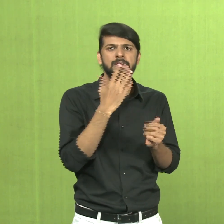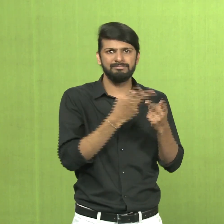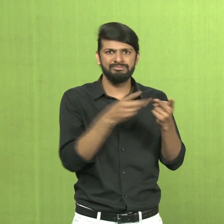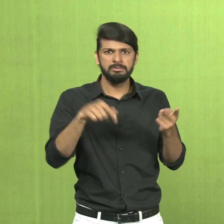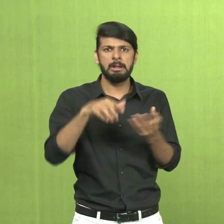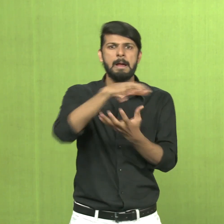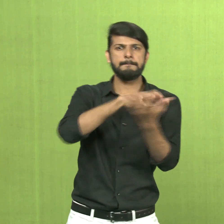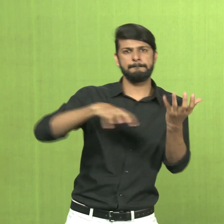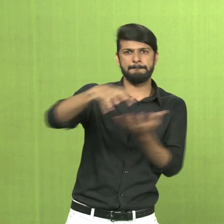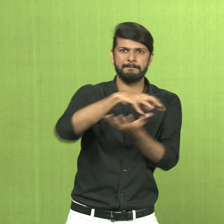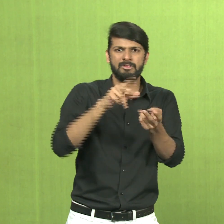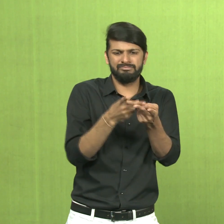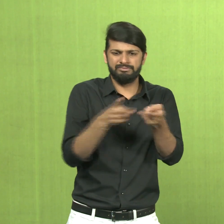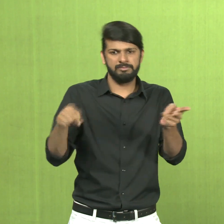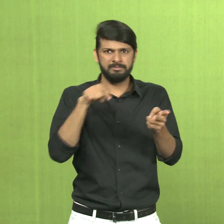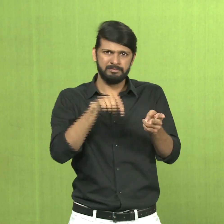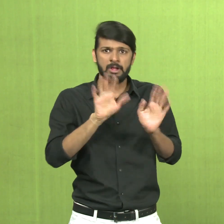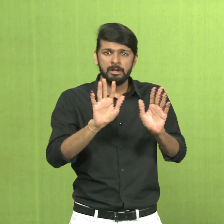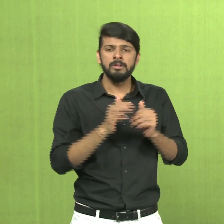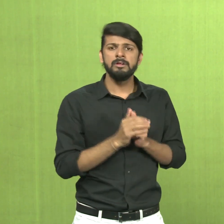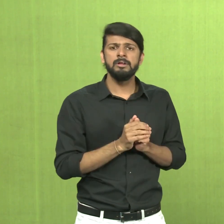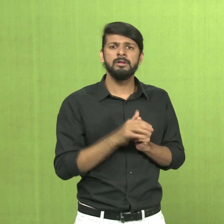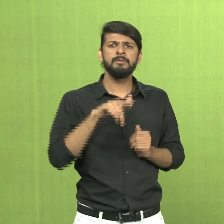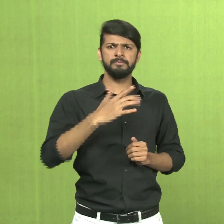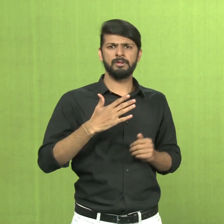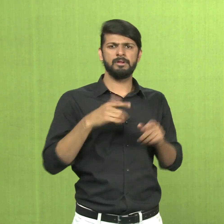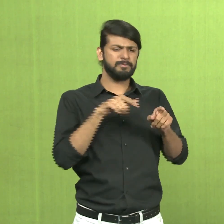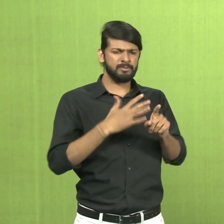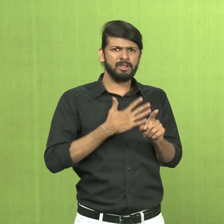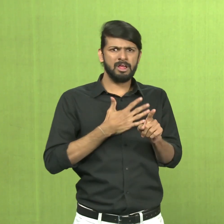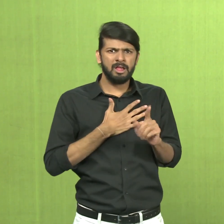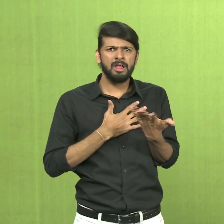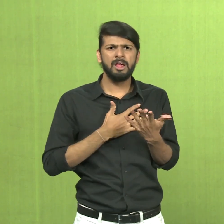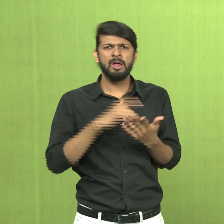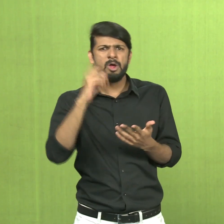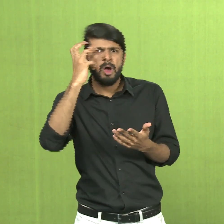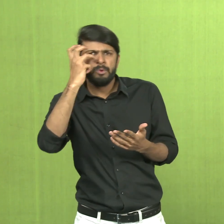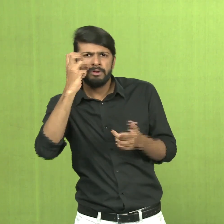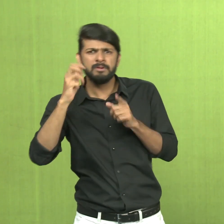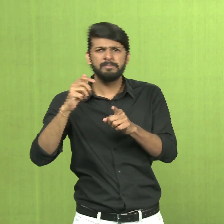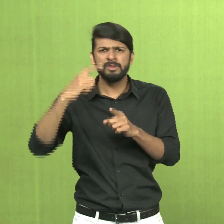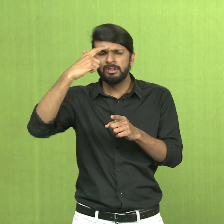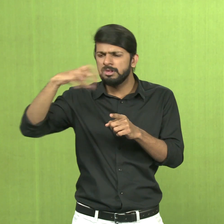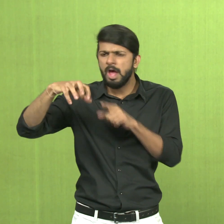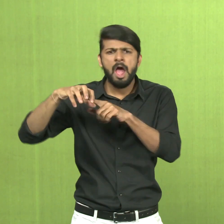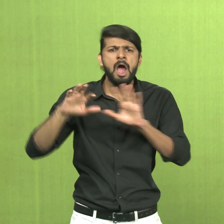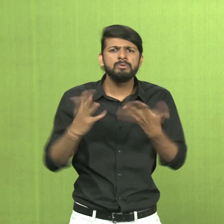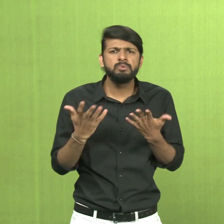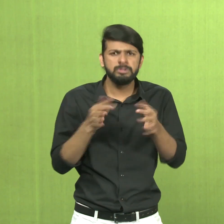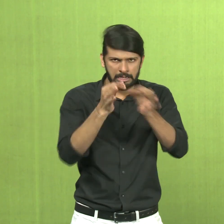Primary colors can then be mixed with different colors to bring out various shades. So, if you have green, orange, purple,